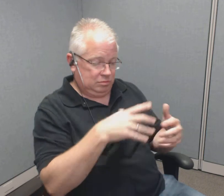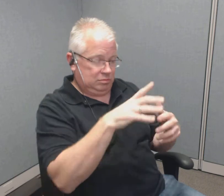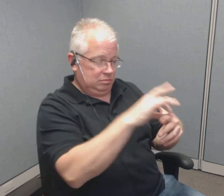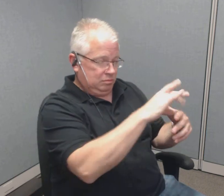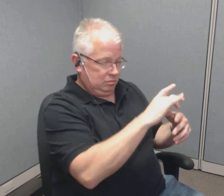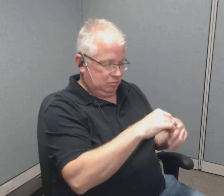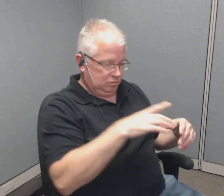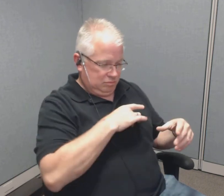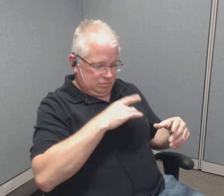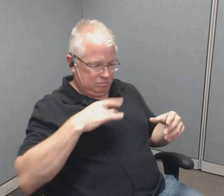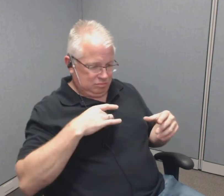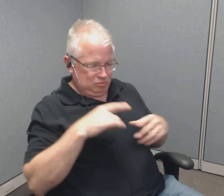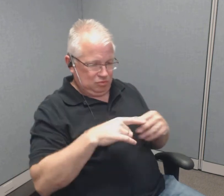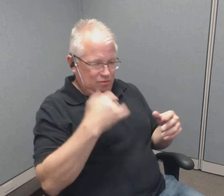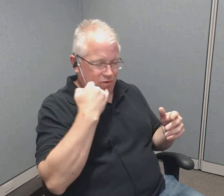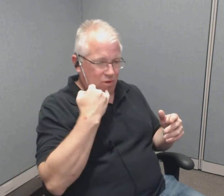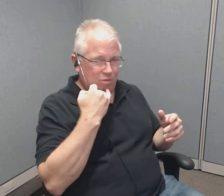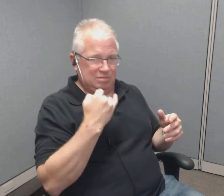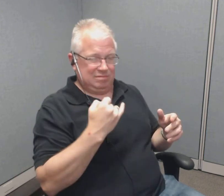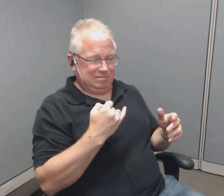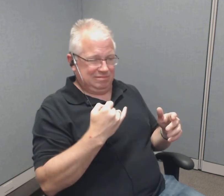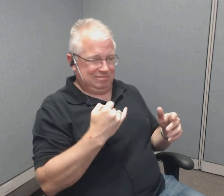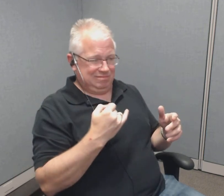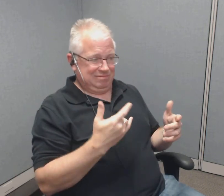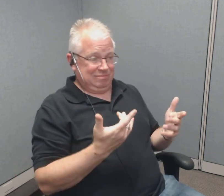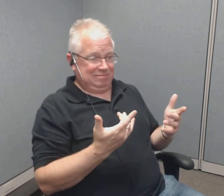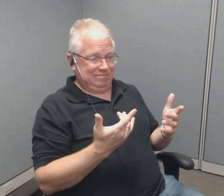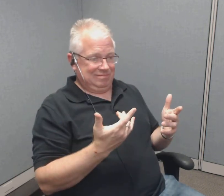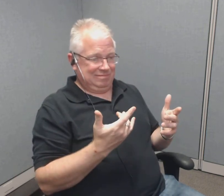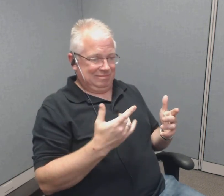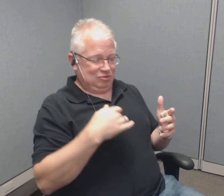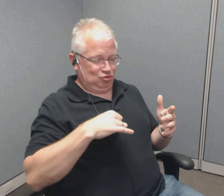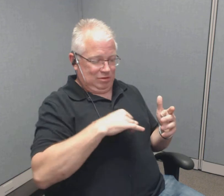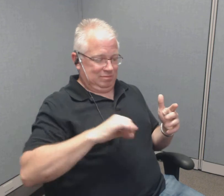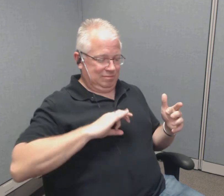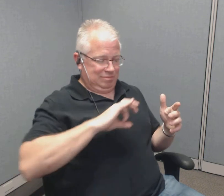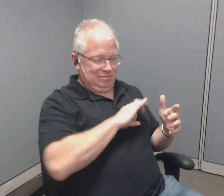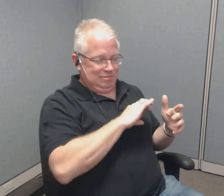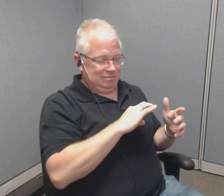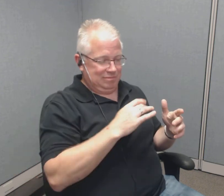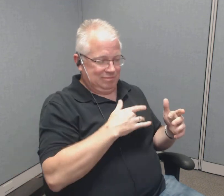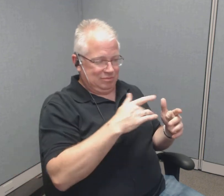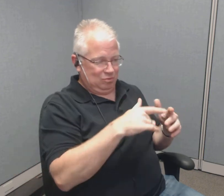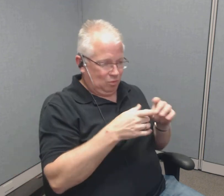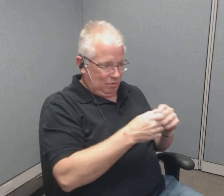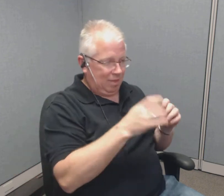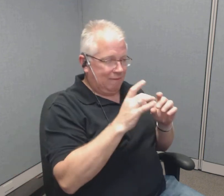these, shaving my chest and stick them on there and putting the electrodes or whatever. But yeah, no, this is